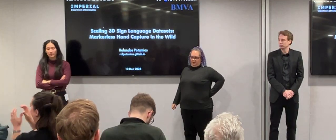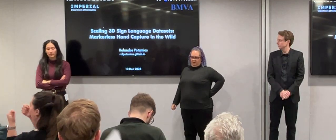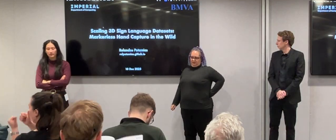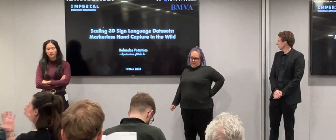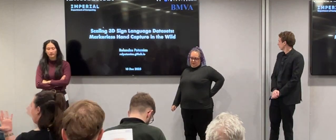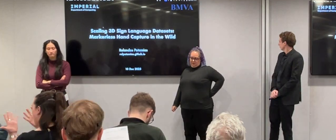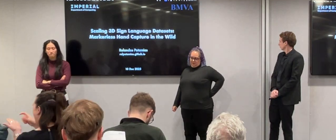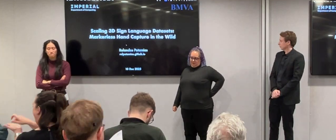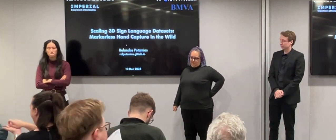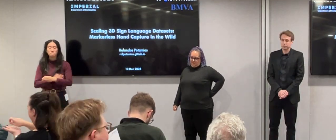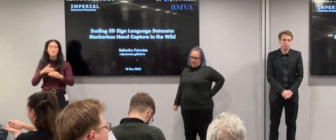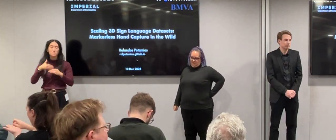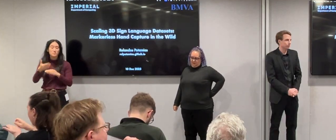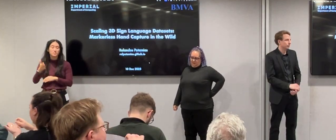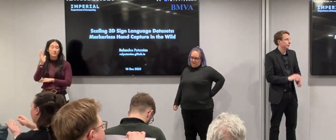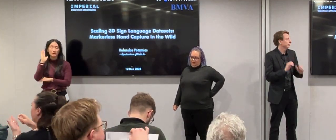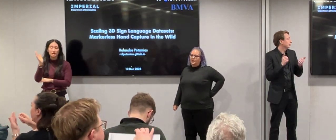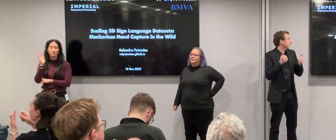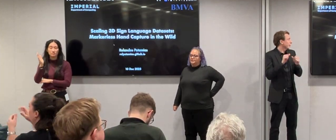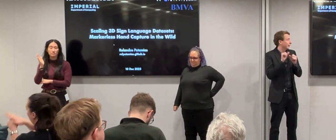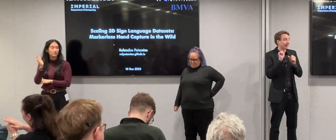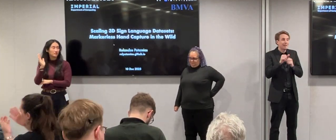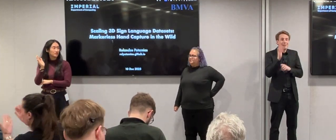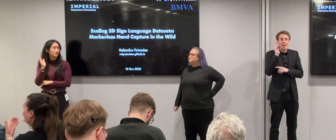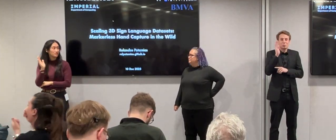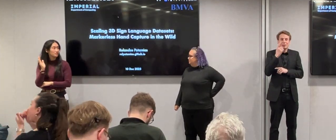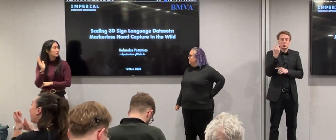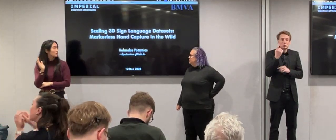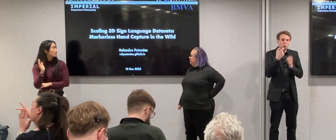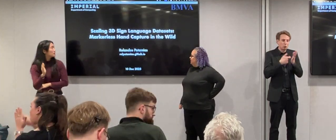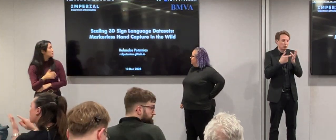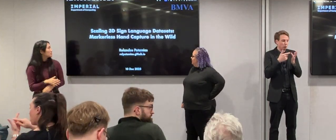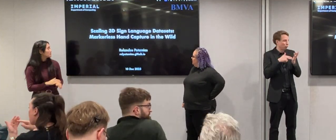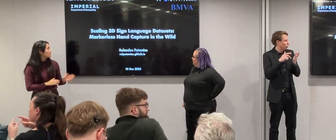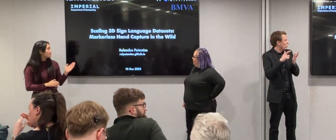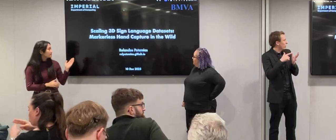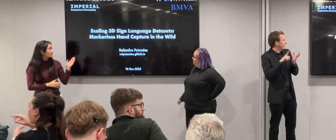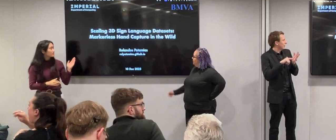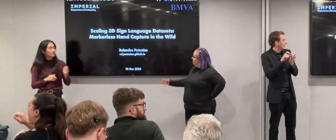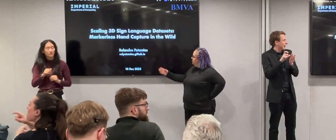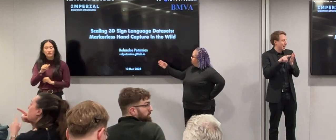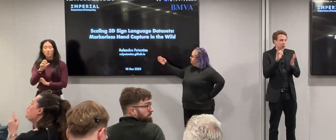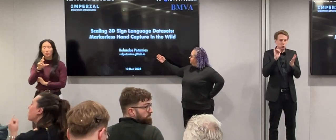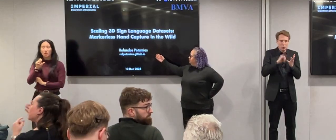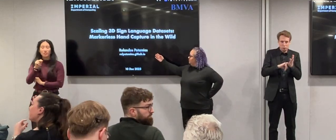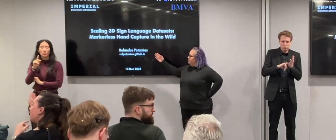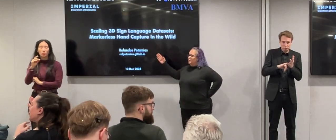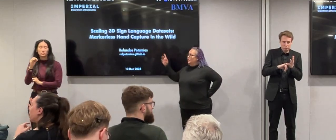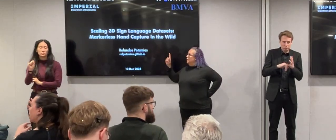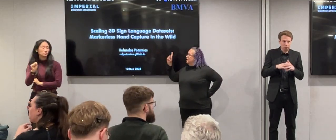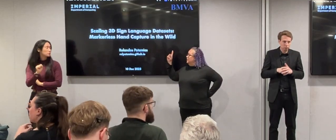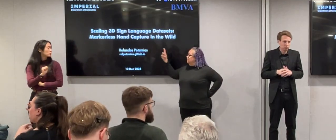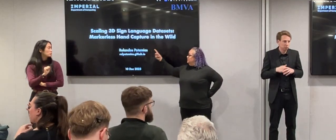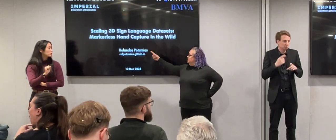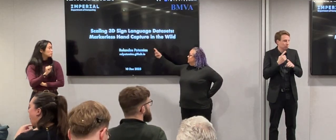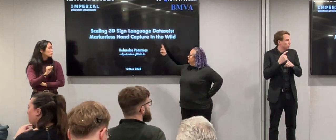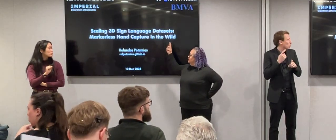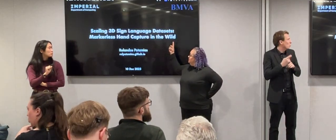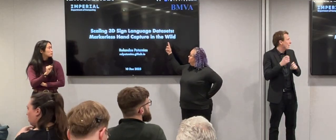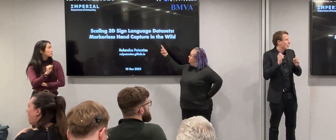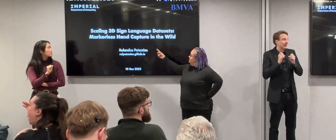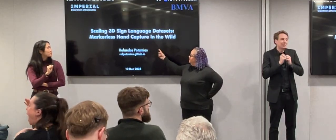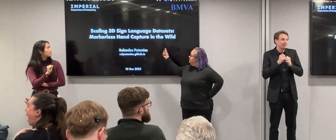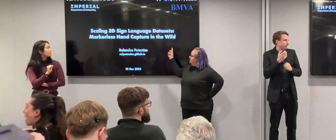Next presenter is Rolandos, and he will be giving a talk about scaling 3D sign